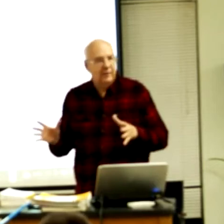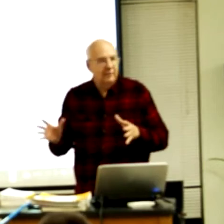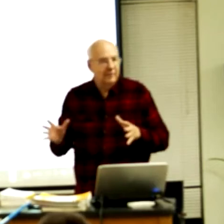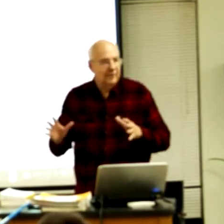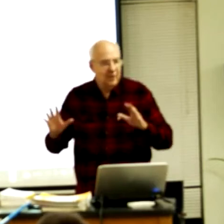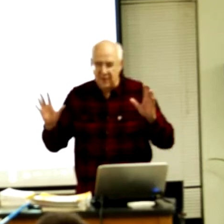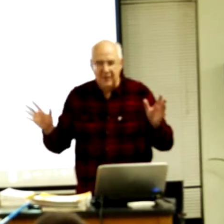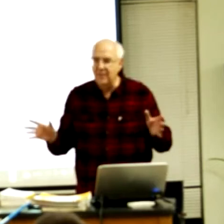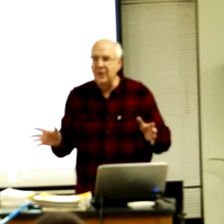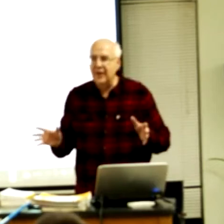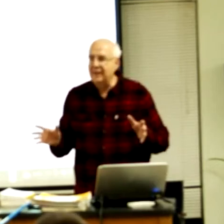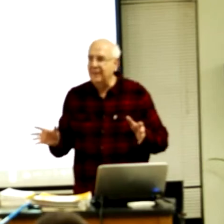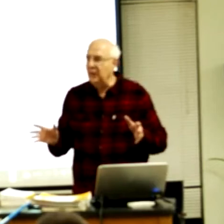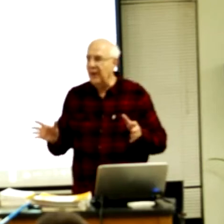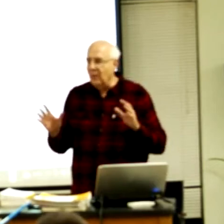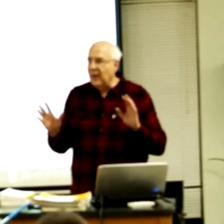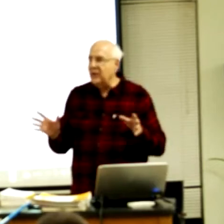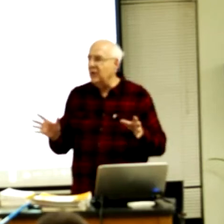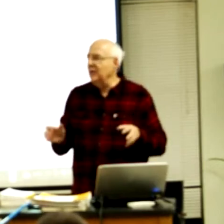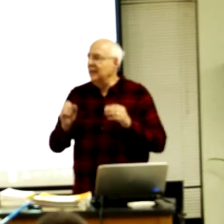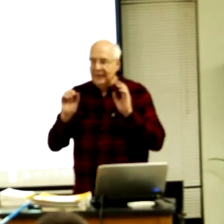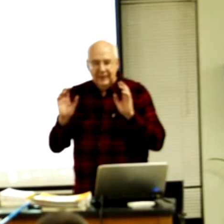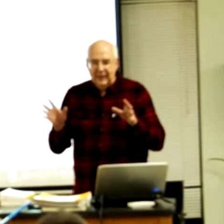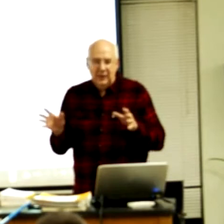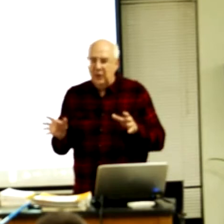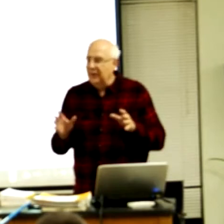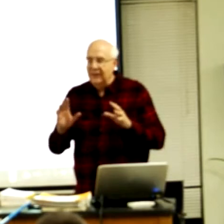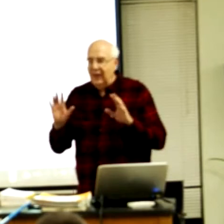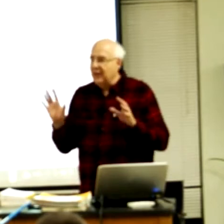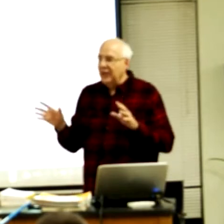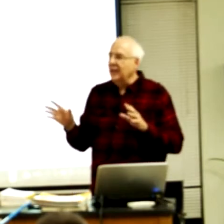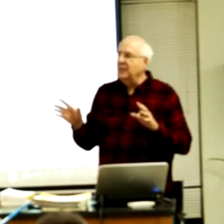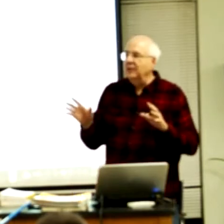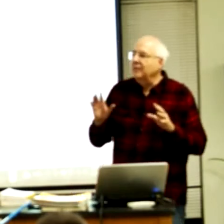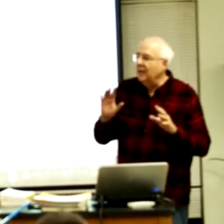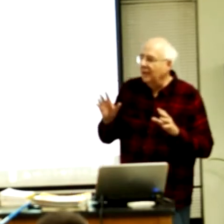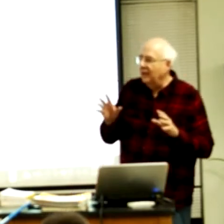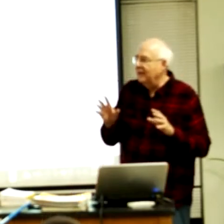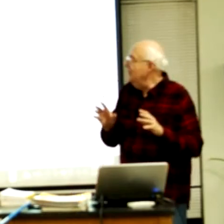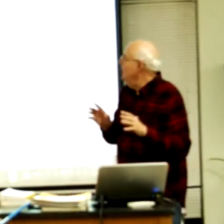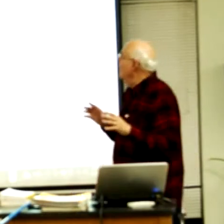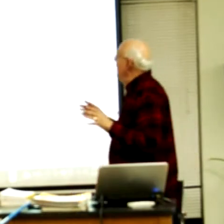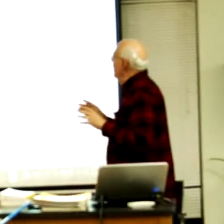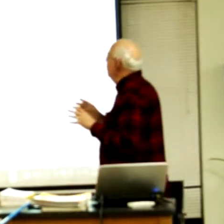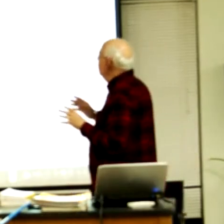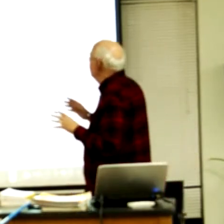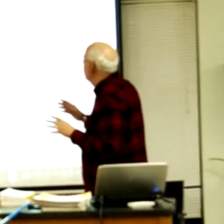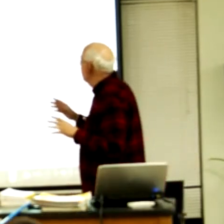it. You can communicate. They won't bite you, unless I tell them to.